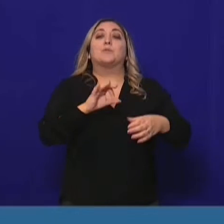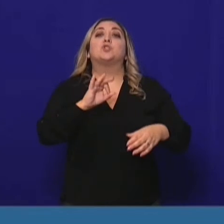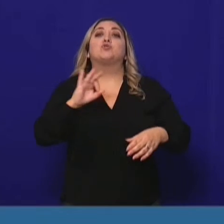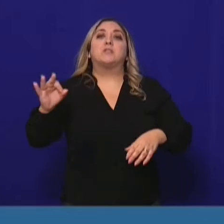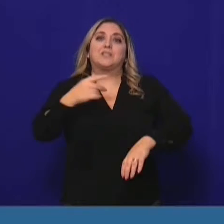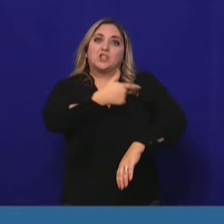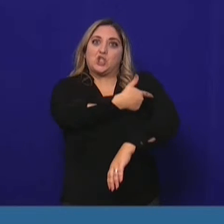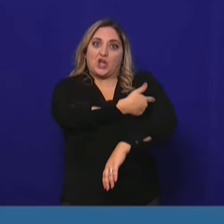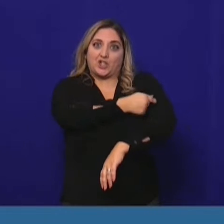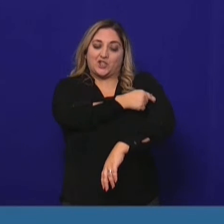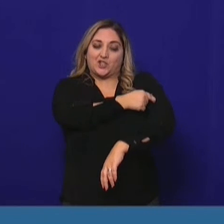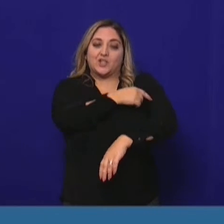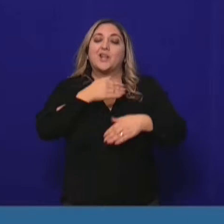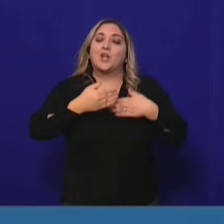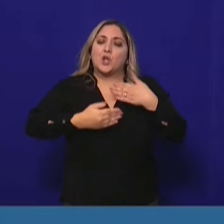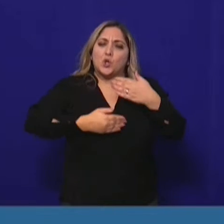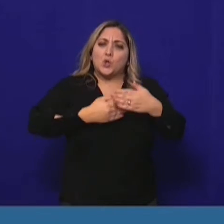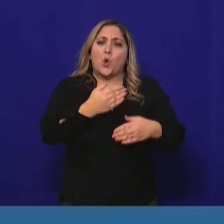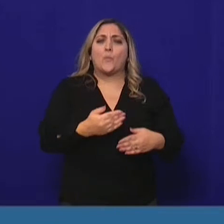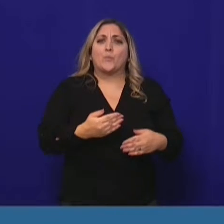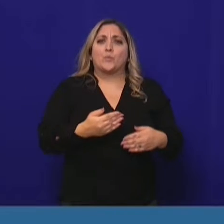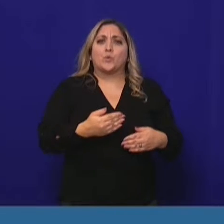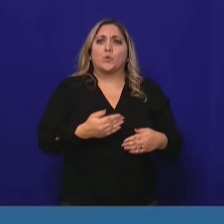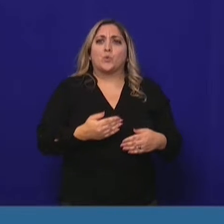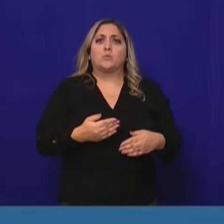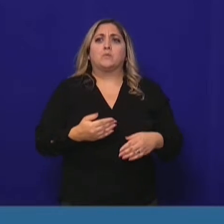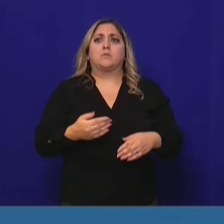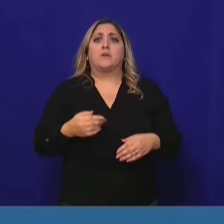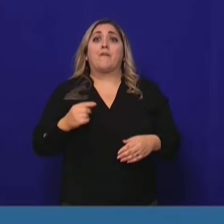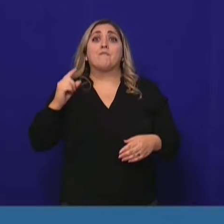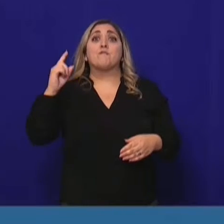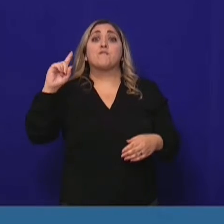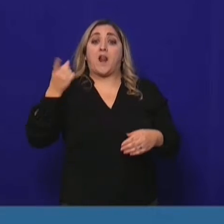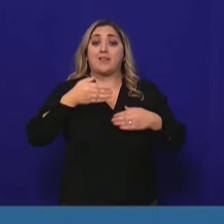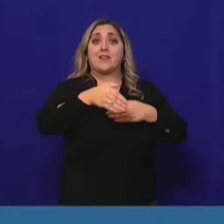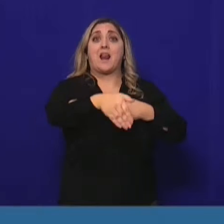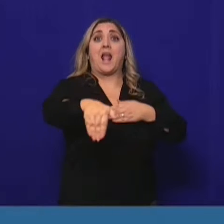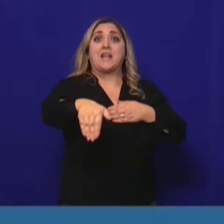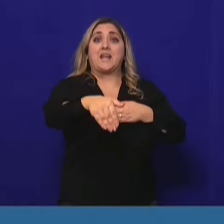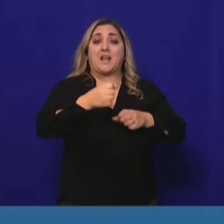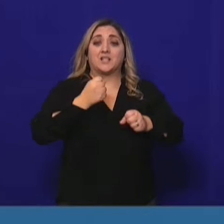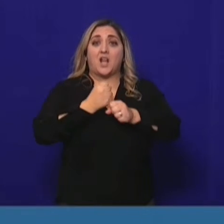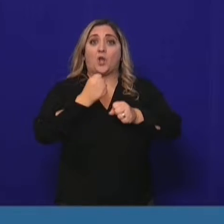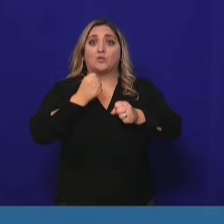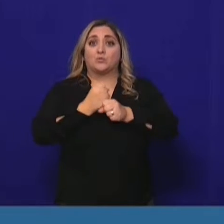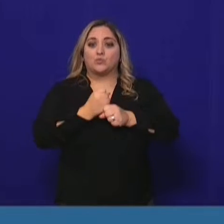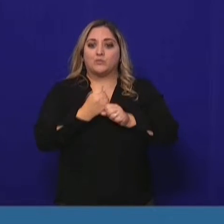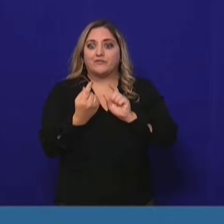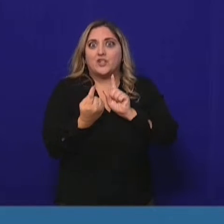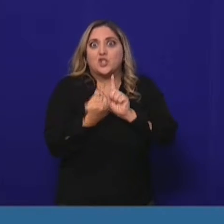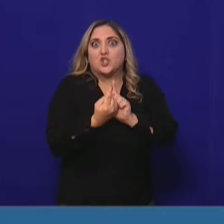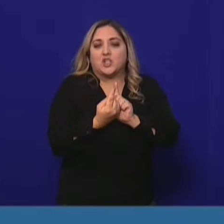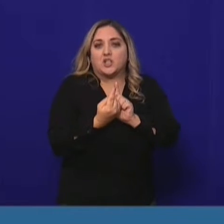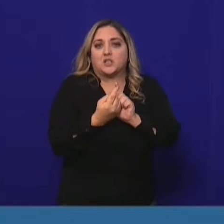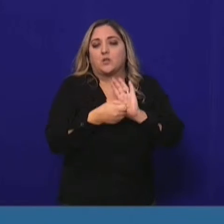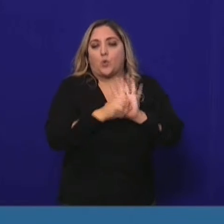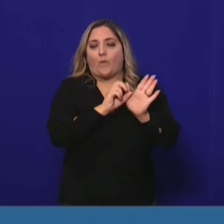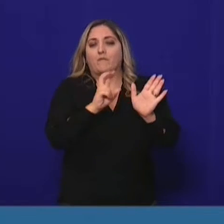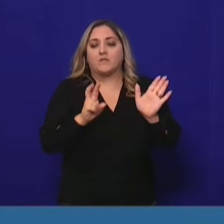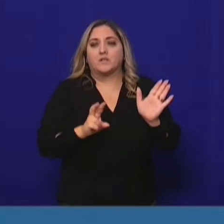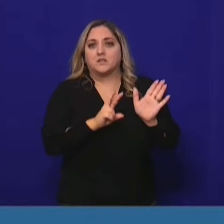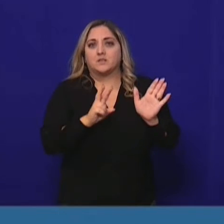inkopru wkoll komplement tal-frontliners li għandna diversi frontliners li kienu qegħdin jaħdmu mill-qrib ta'